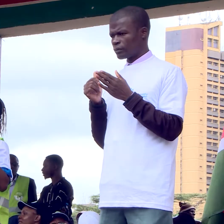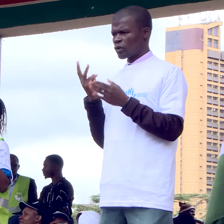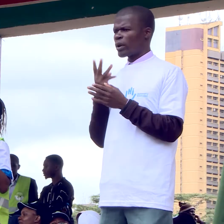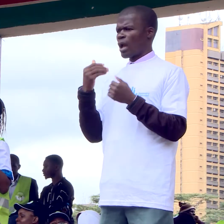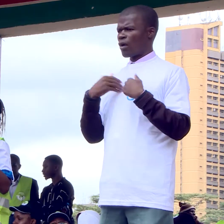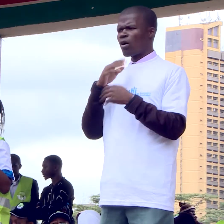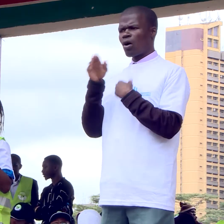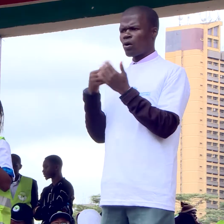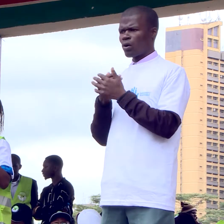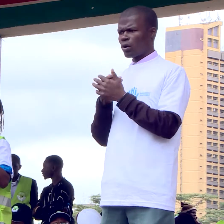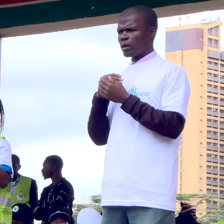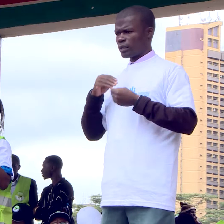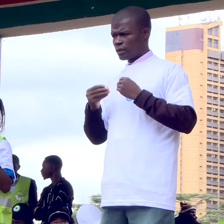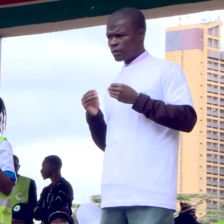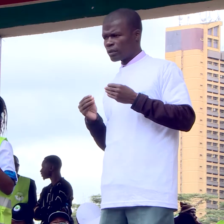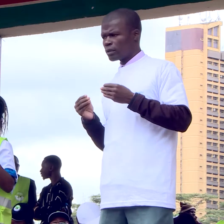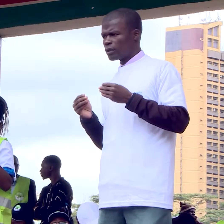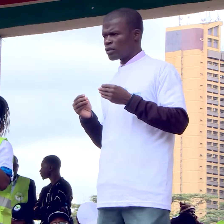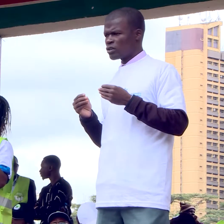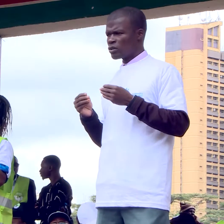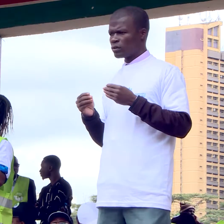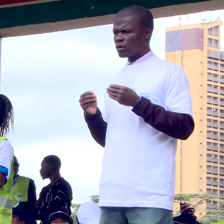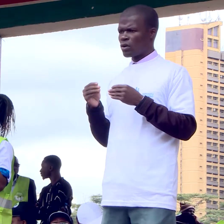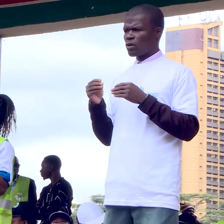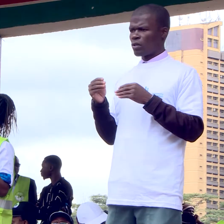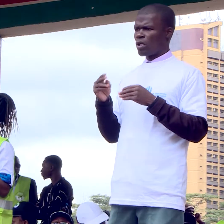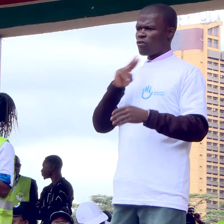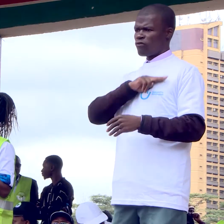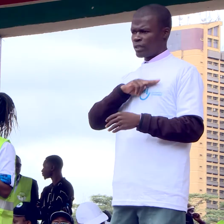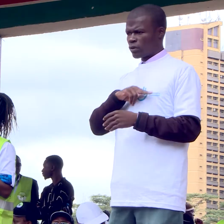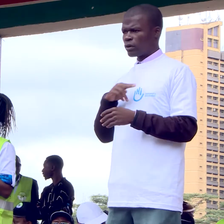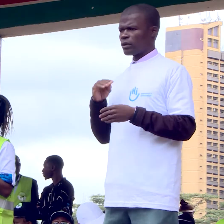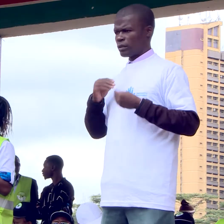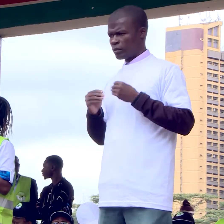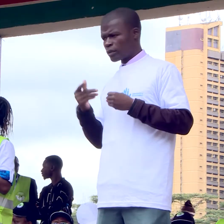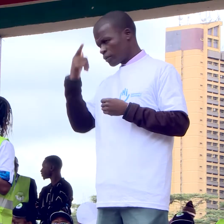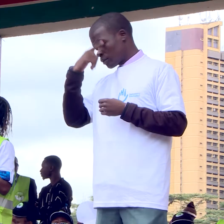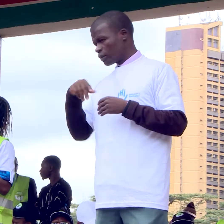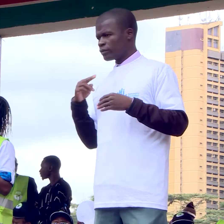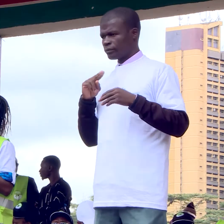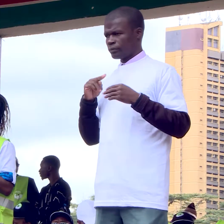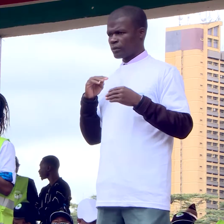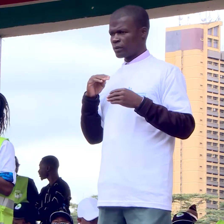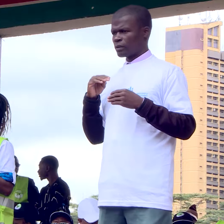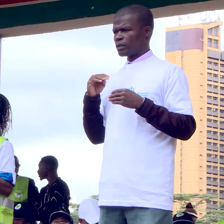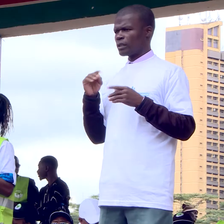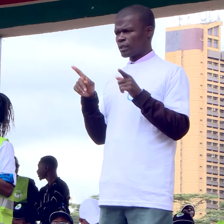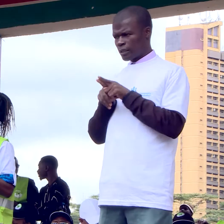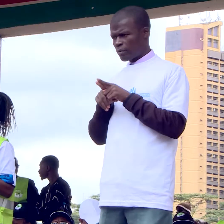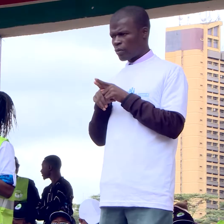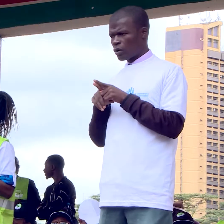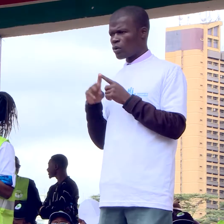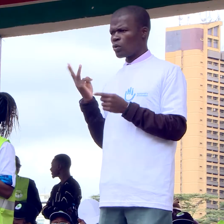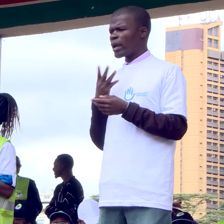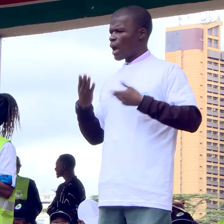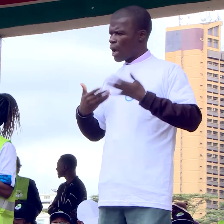the disabilities included. We have physical disabilities. We have those who have visual impairments. And we are so delighted